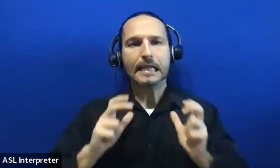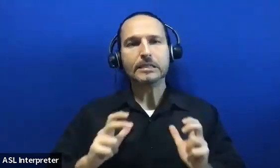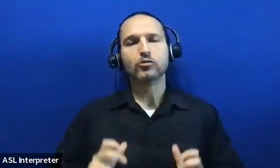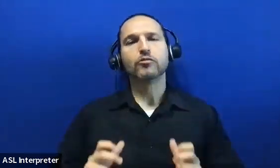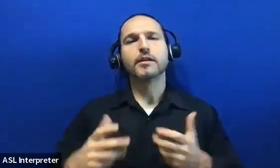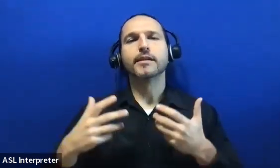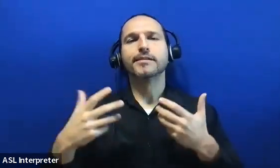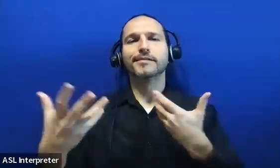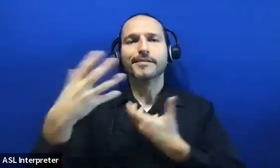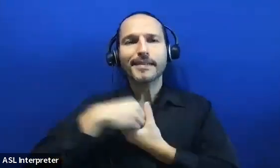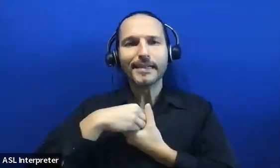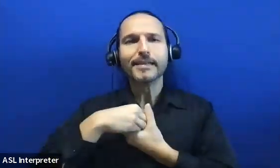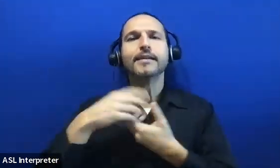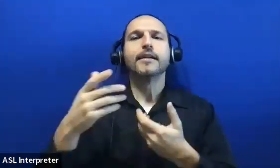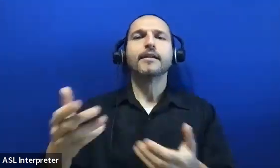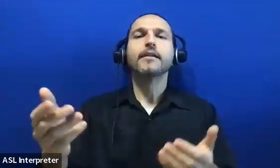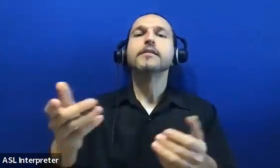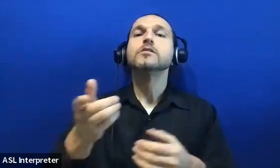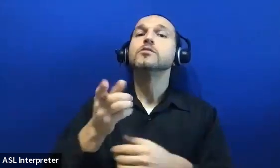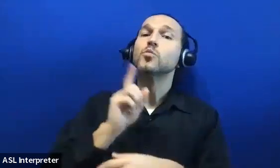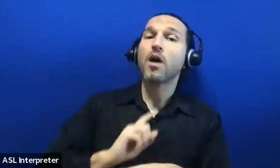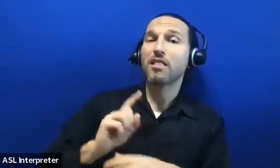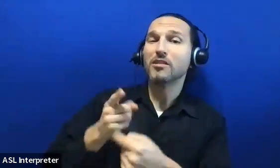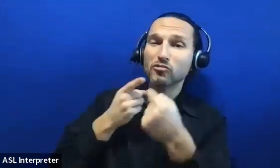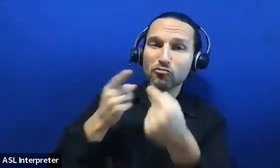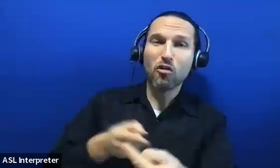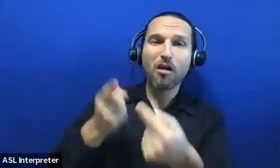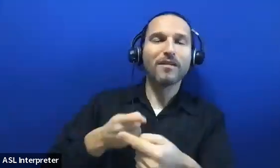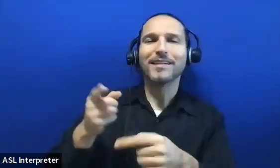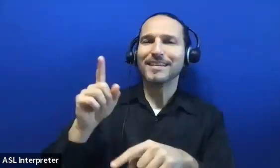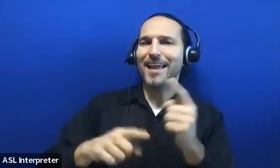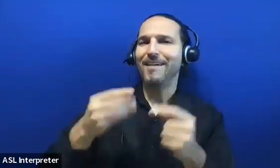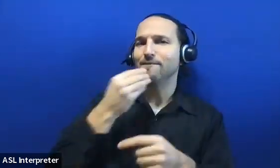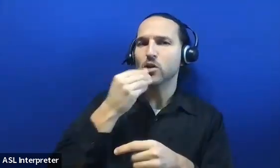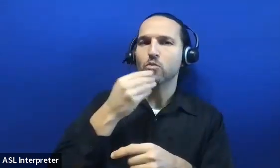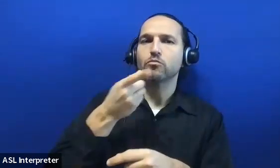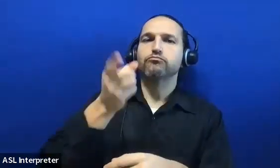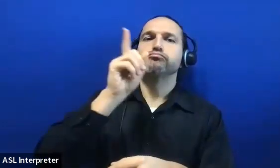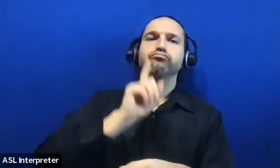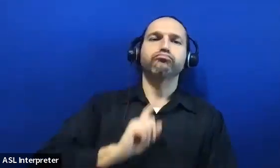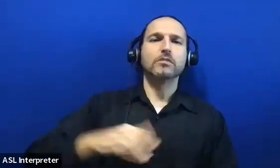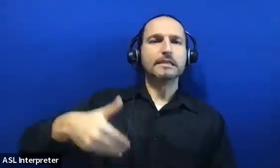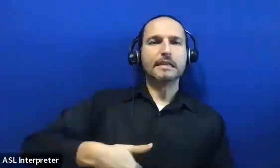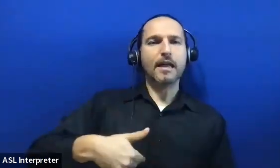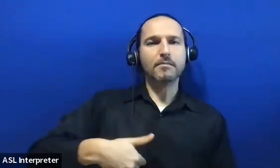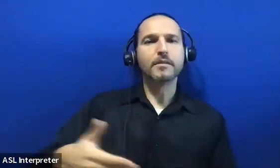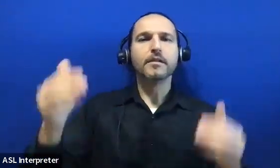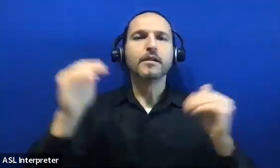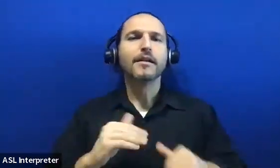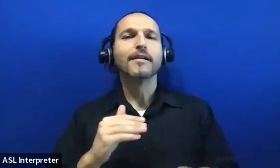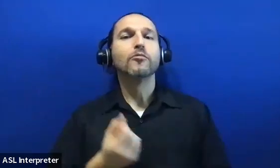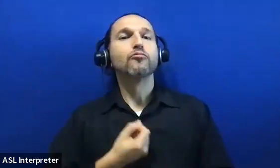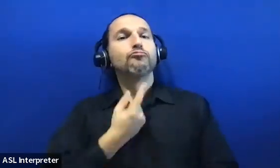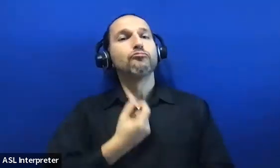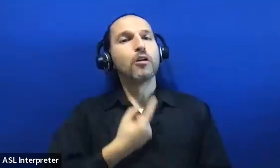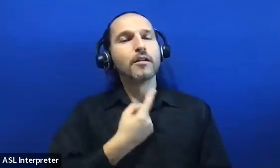difficulty, actually having a hard time getting the food into the stomach, issues like reflux and constipation,